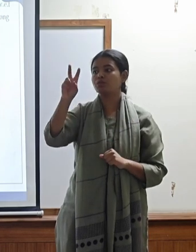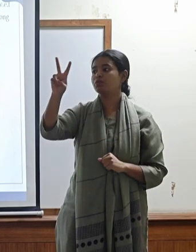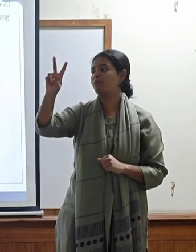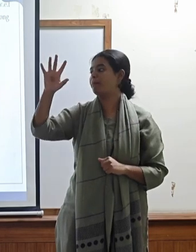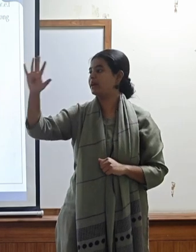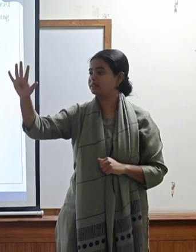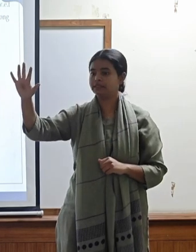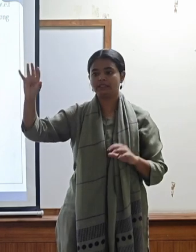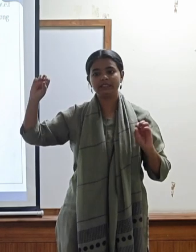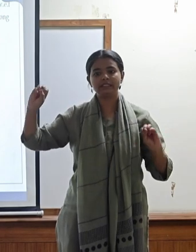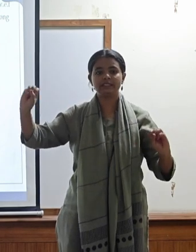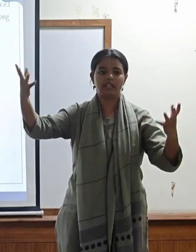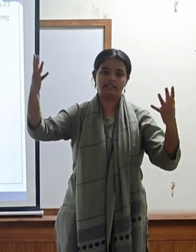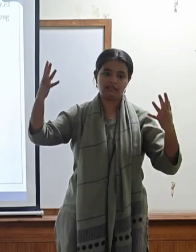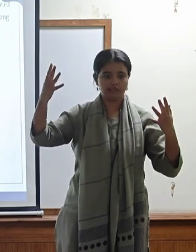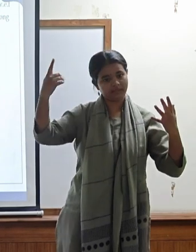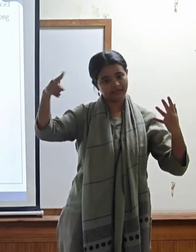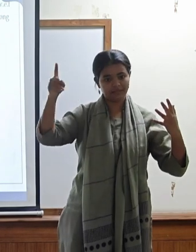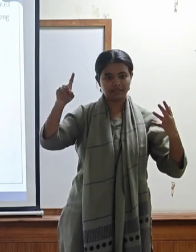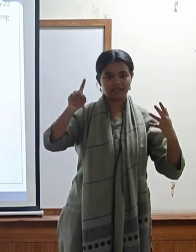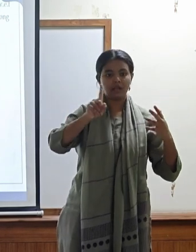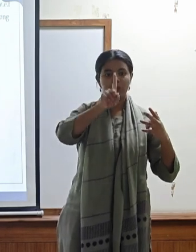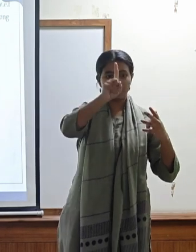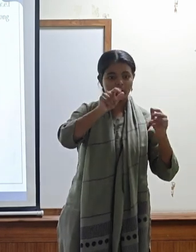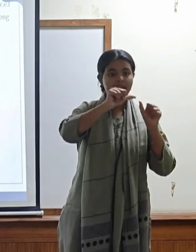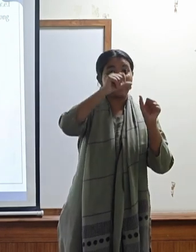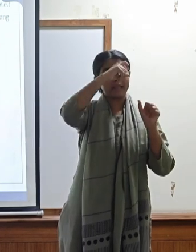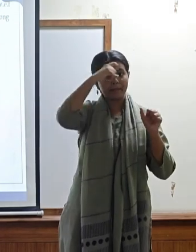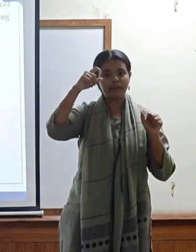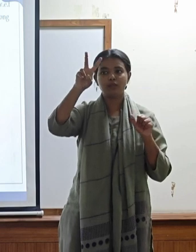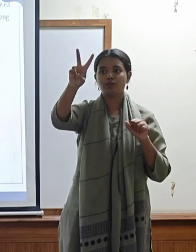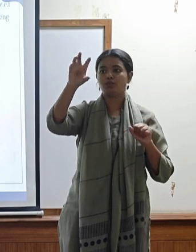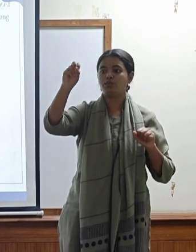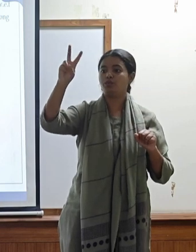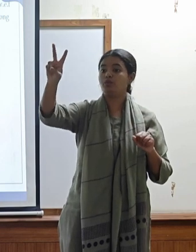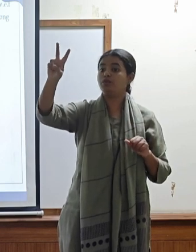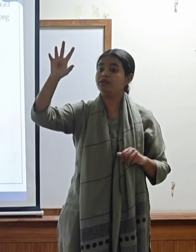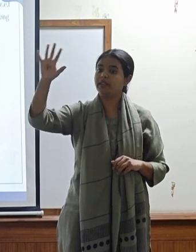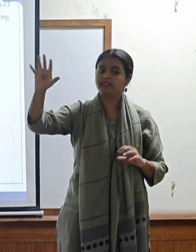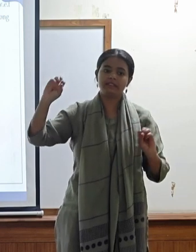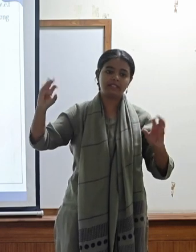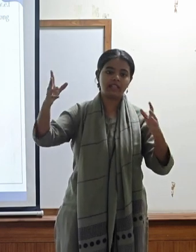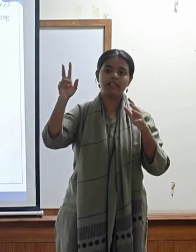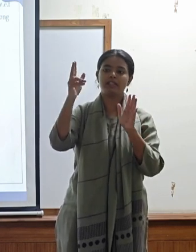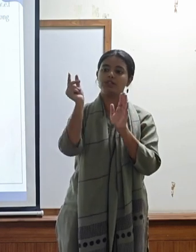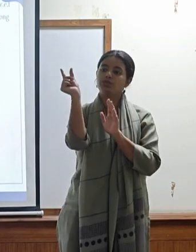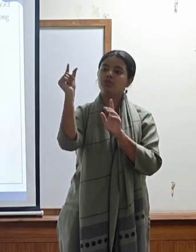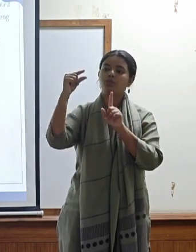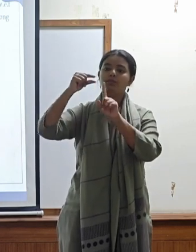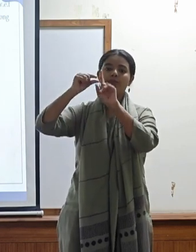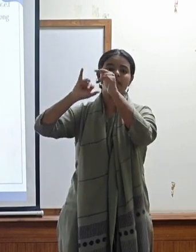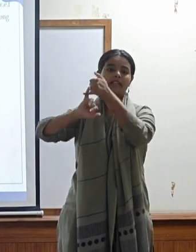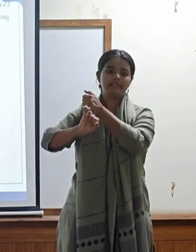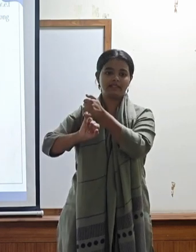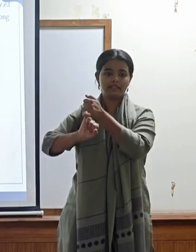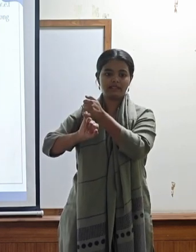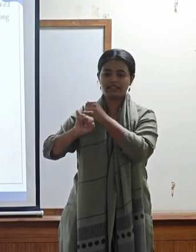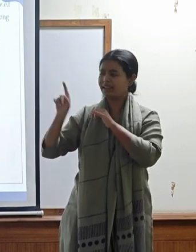came in effect from 1st April 2025, and it is a scheme which came